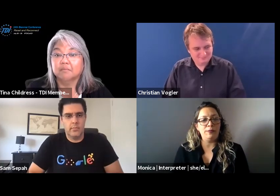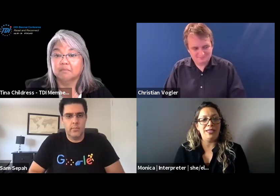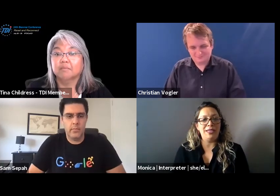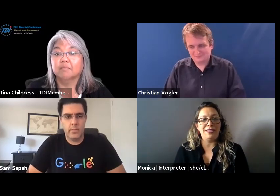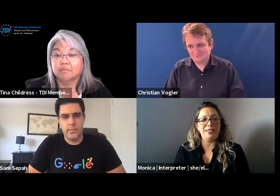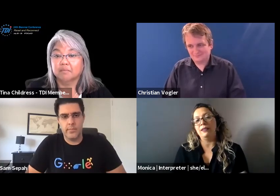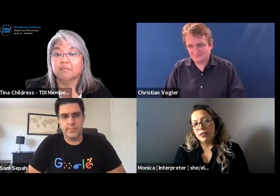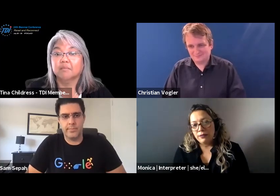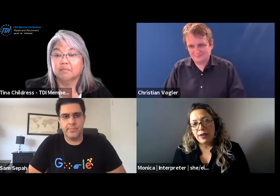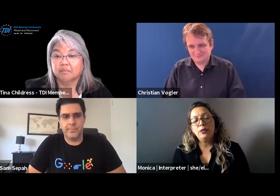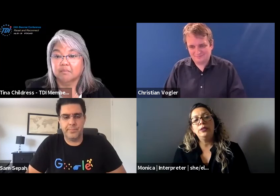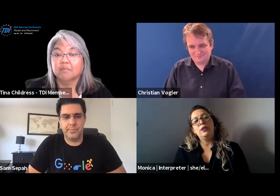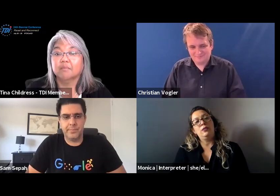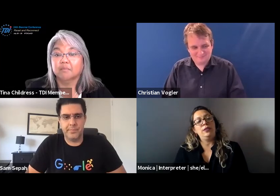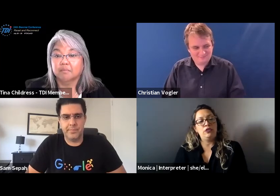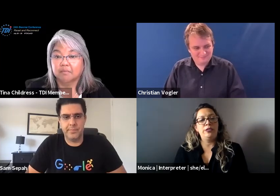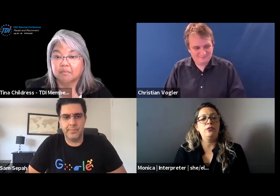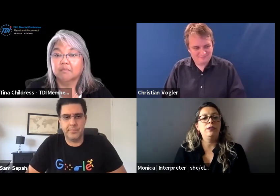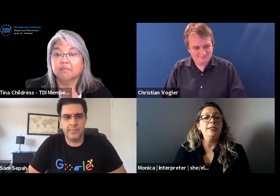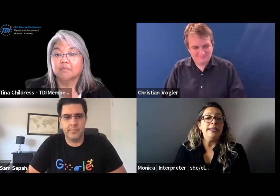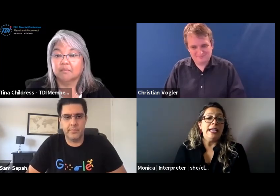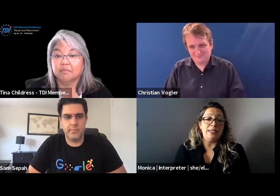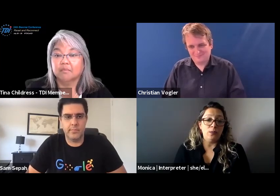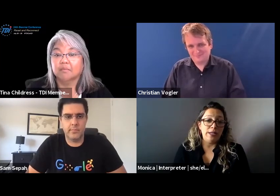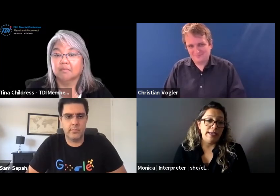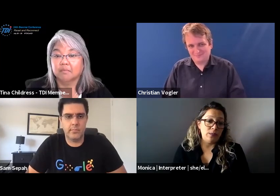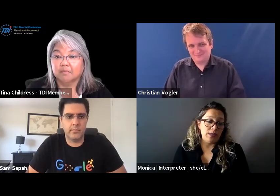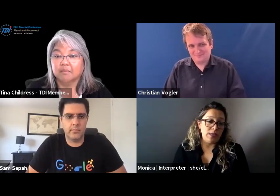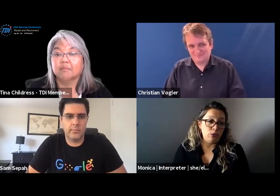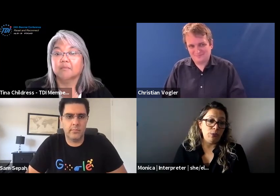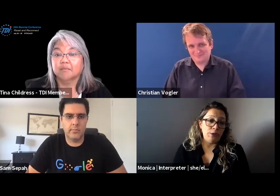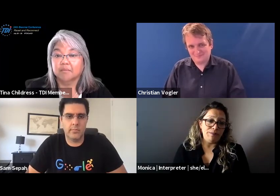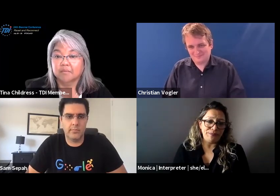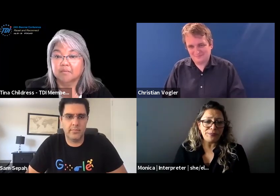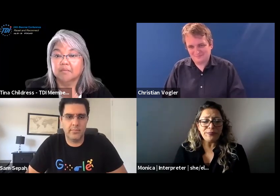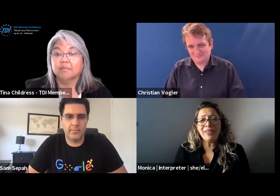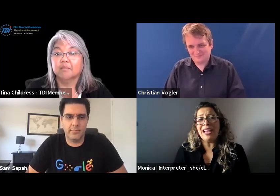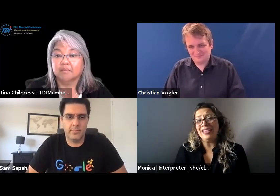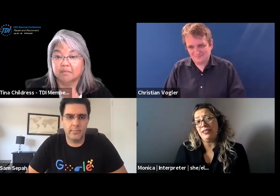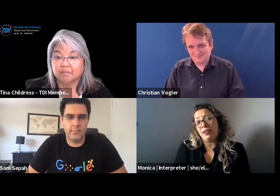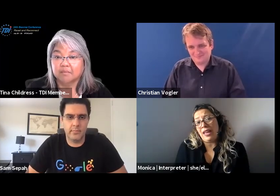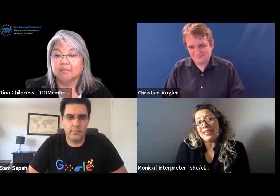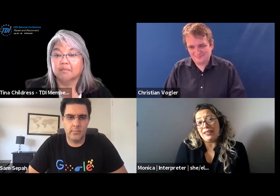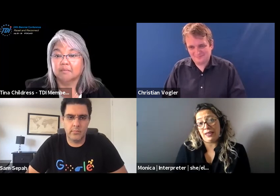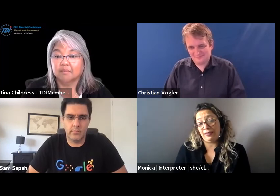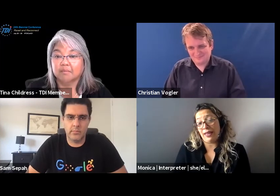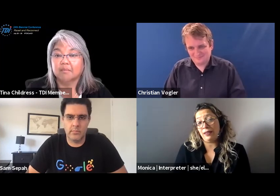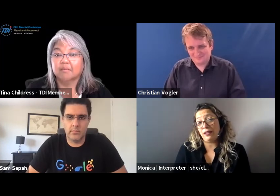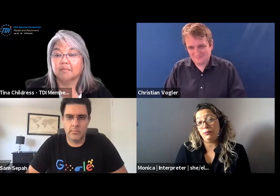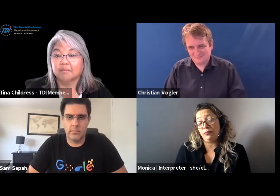because I can follow along with the transcript as well as with the interpreter. I can edit that